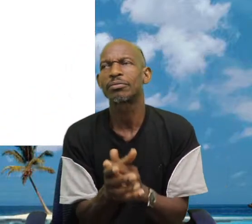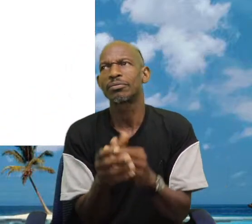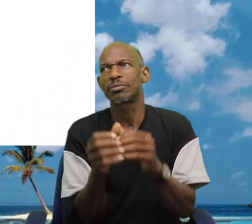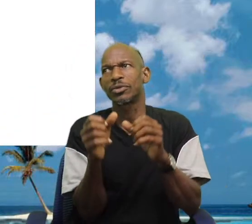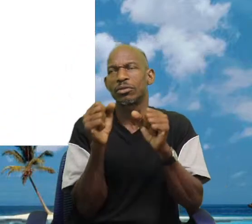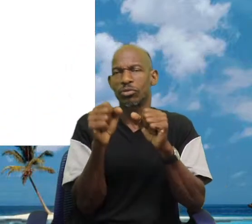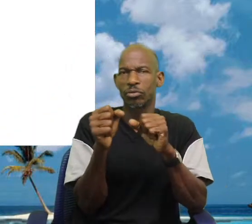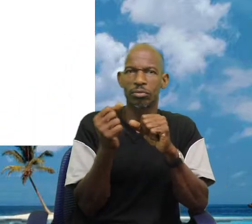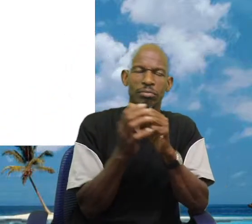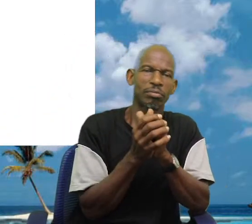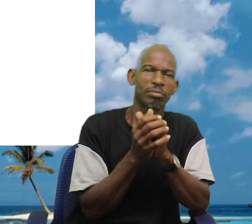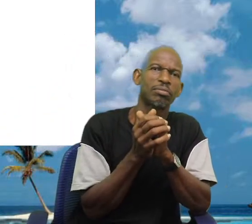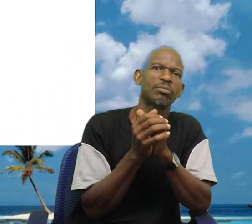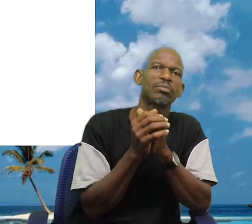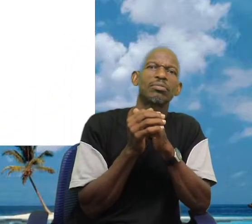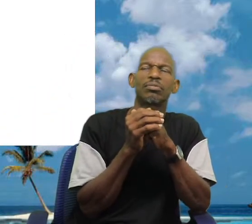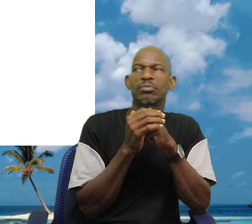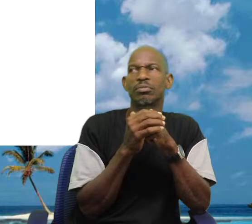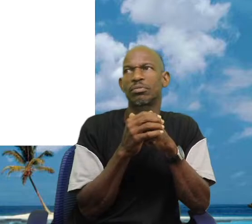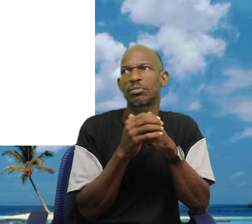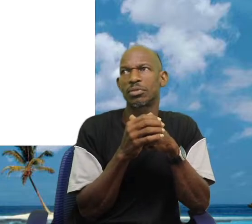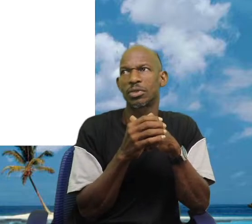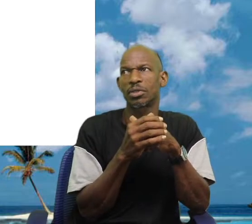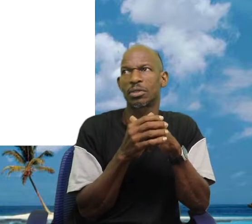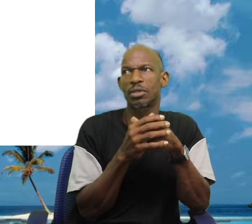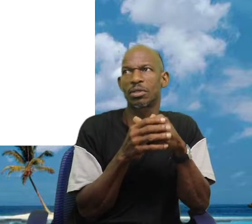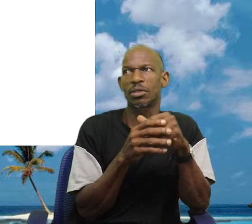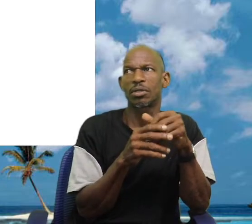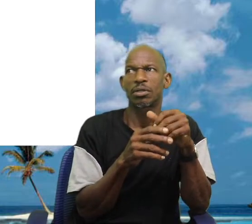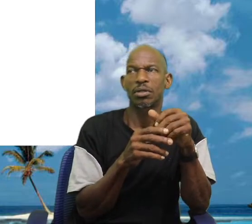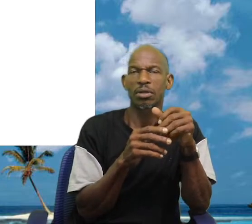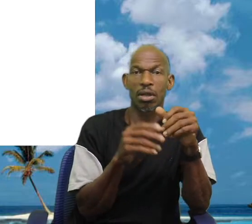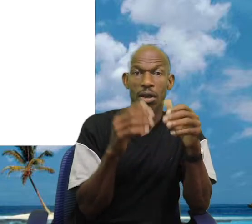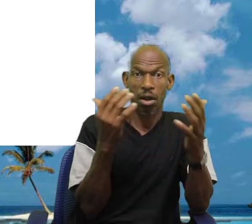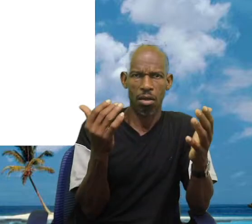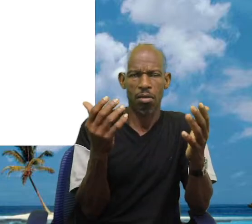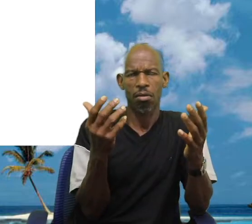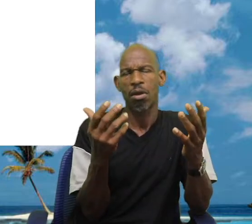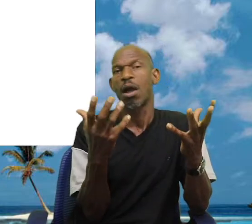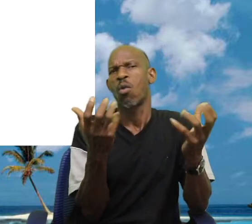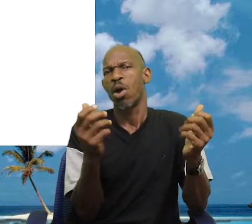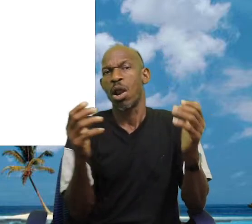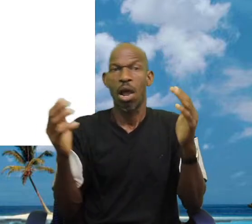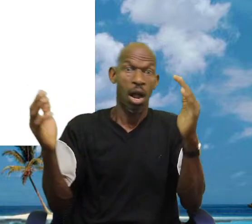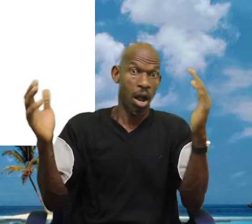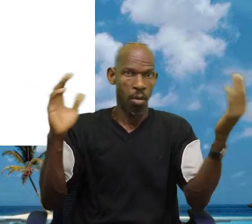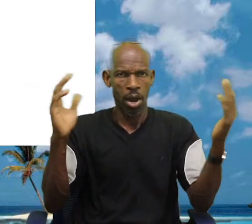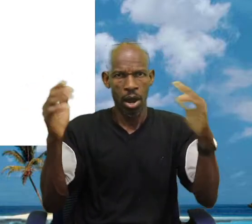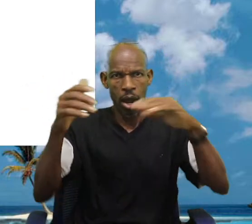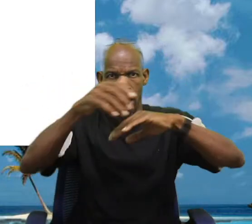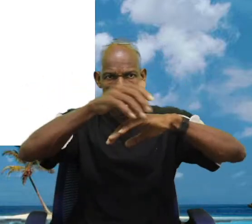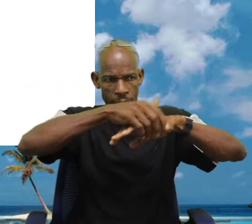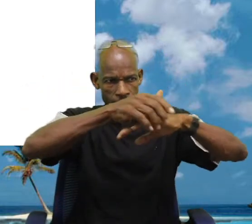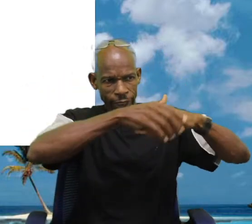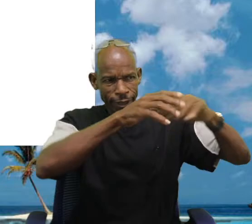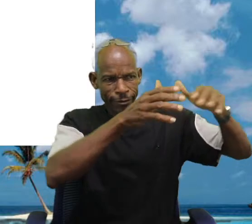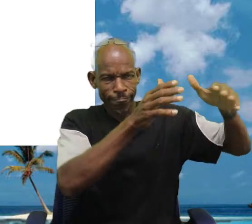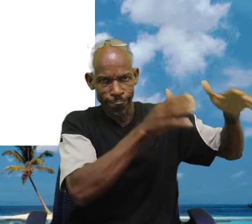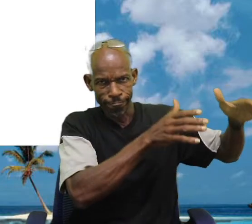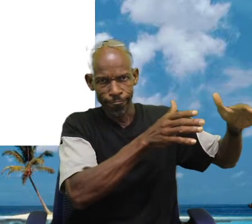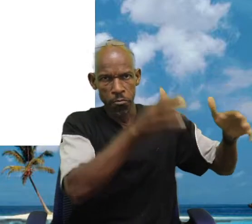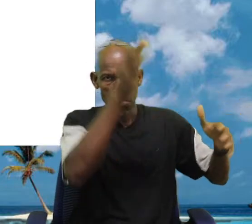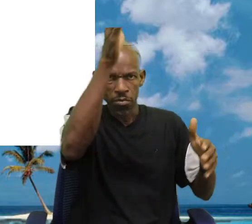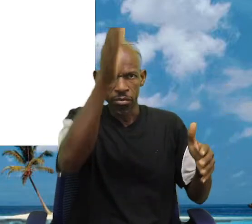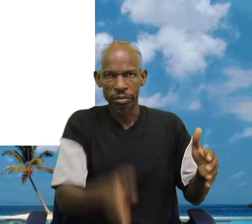I'm just kind of comparing English. And I say sign language, S for sign, L